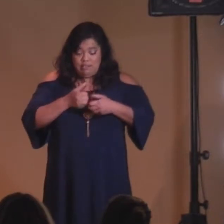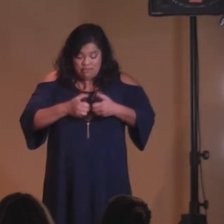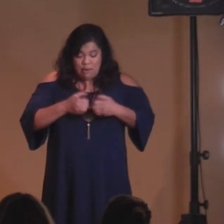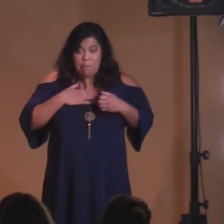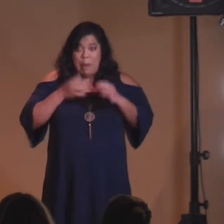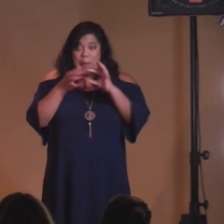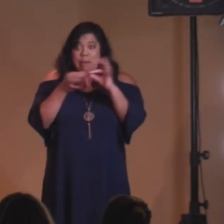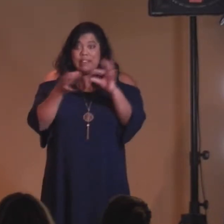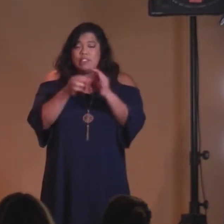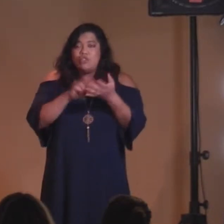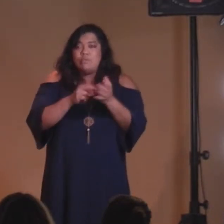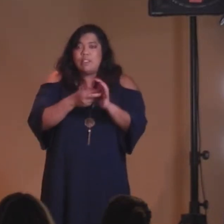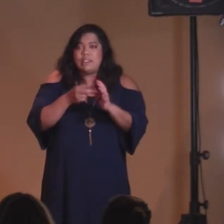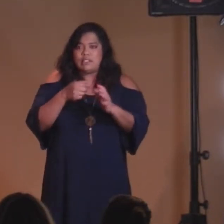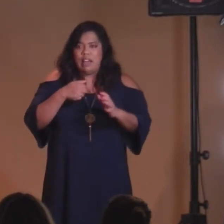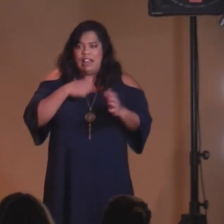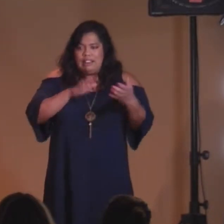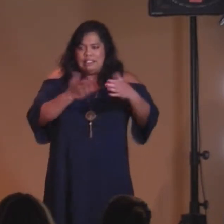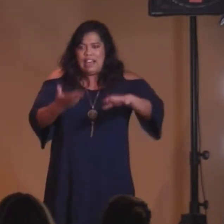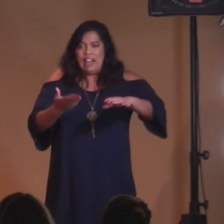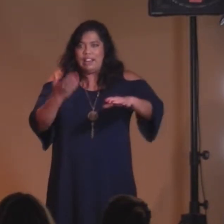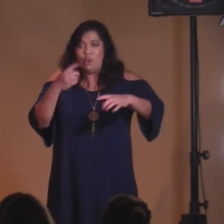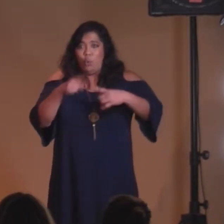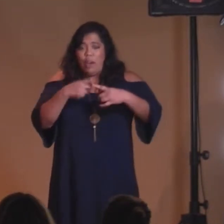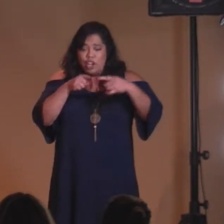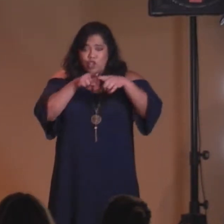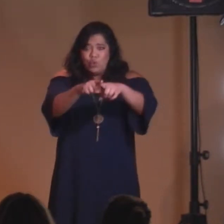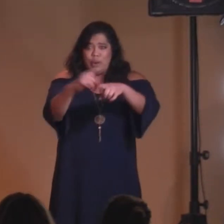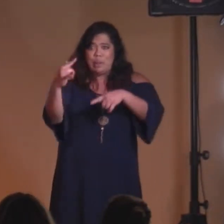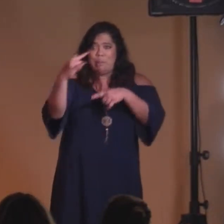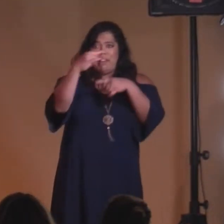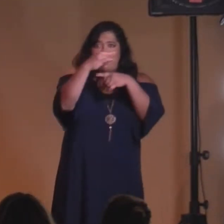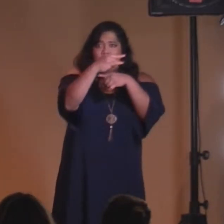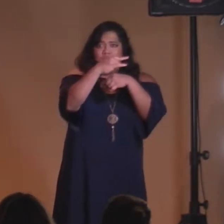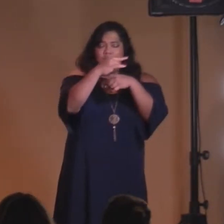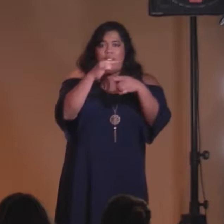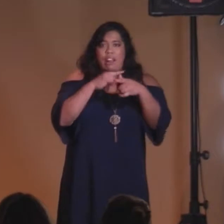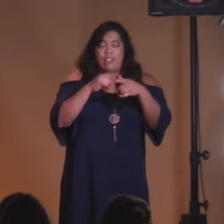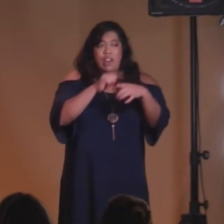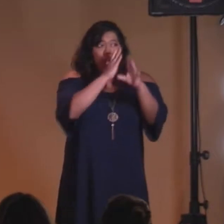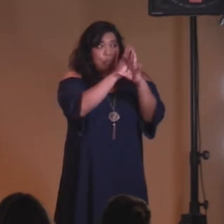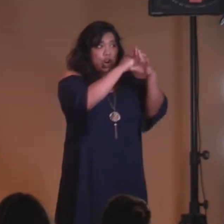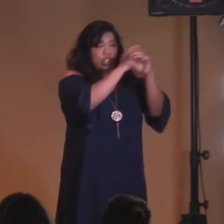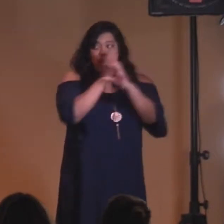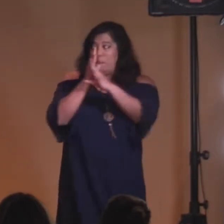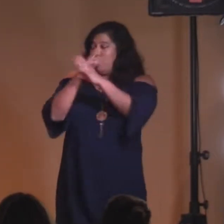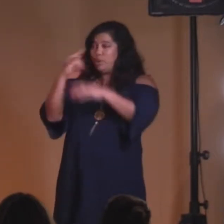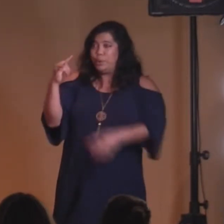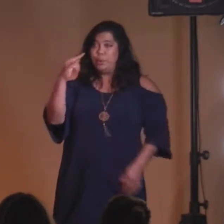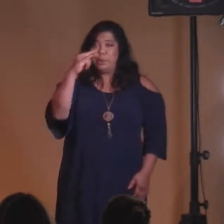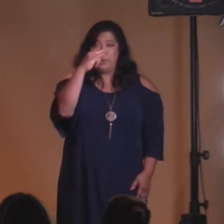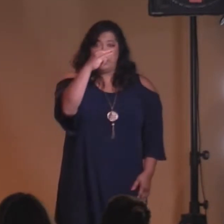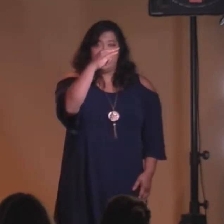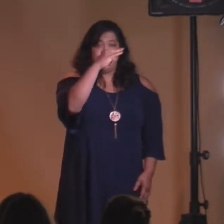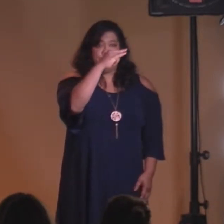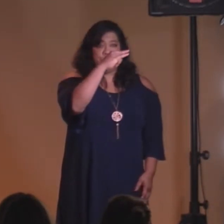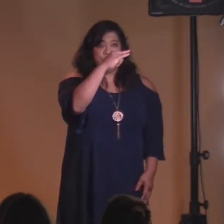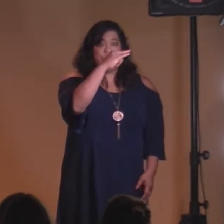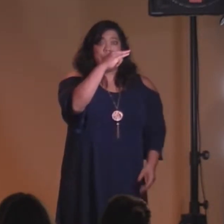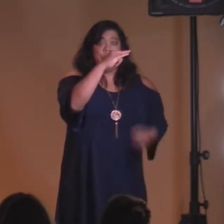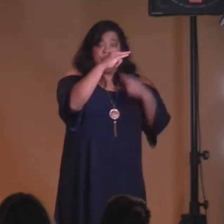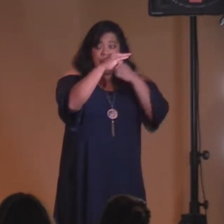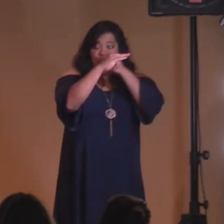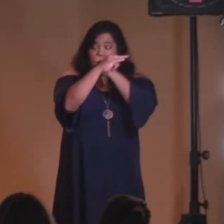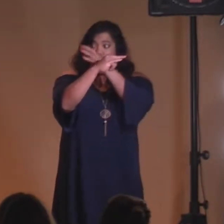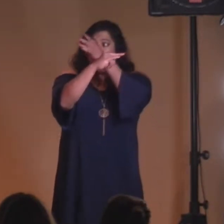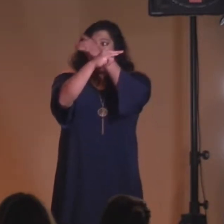geese, and some of the geese went through the engine, and boom, fire came out the other end. Know where my mind immediately went? I'm getting